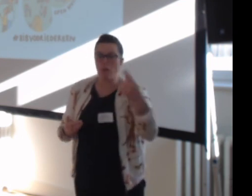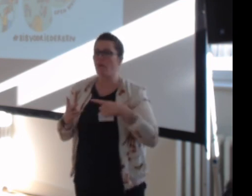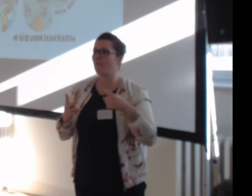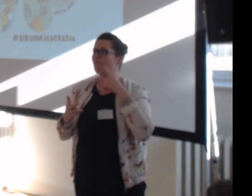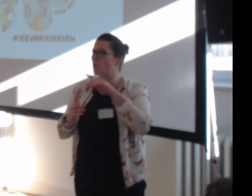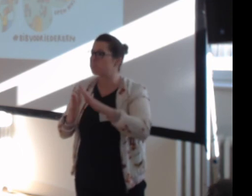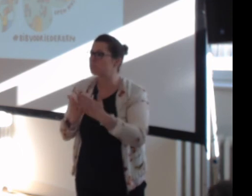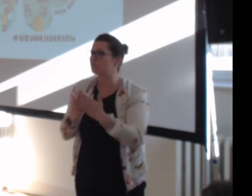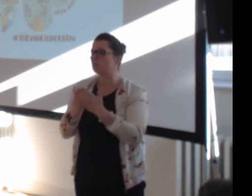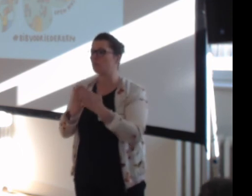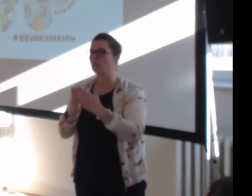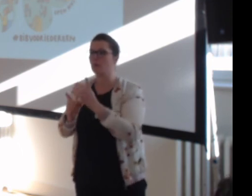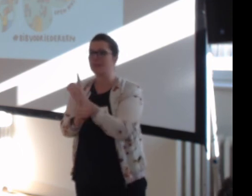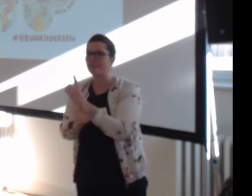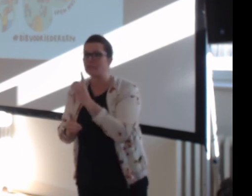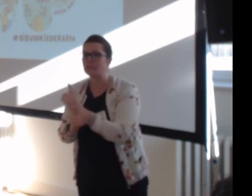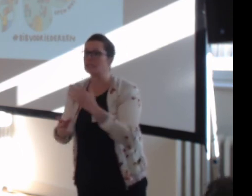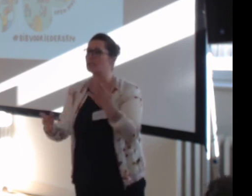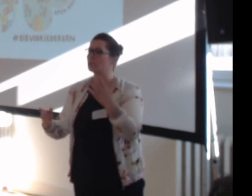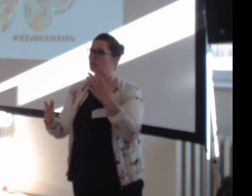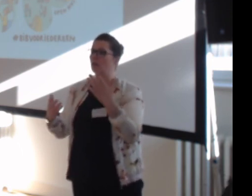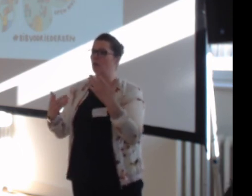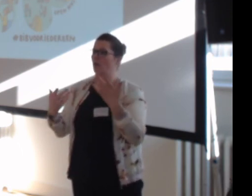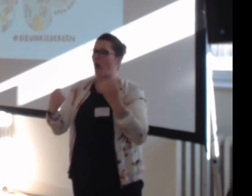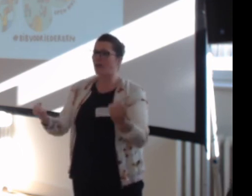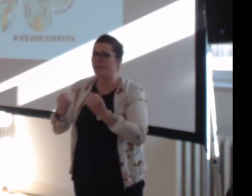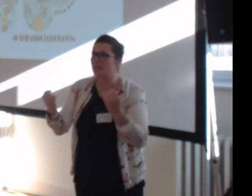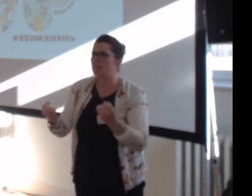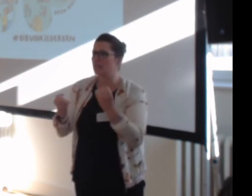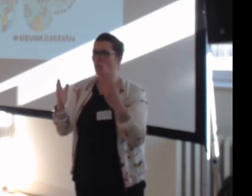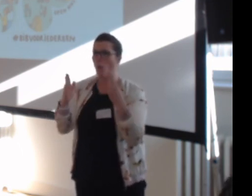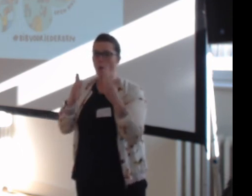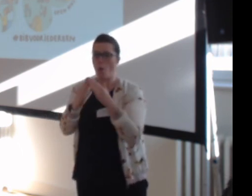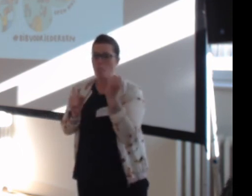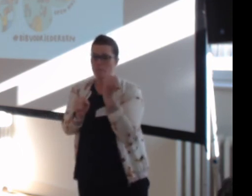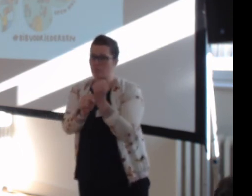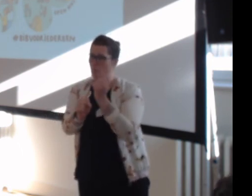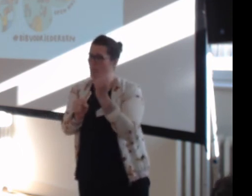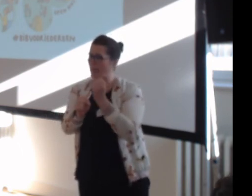books, DVDs, read aloud activities or homework support.